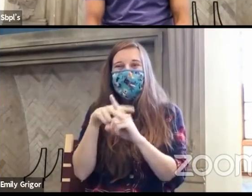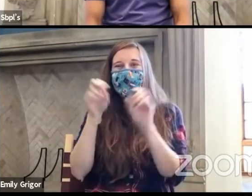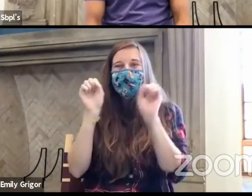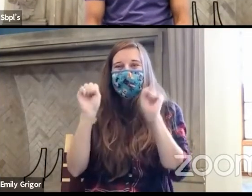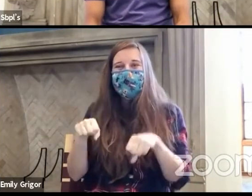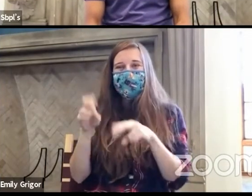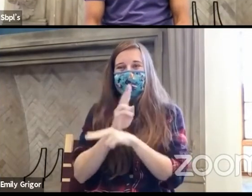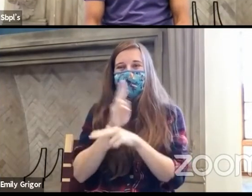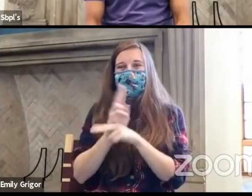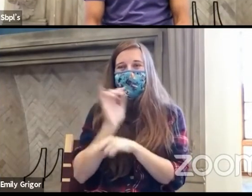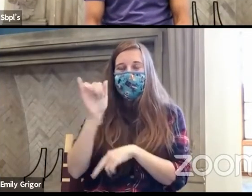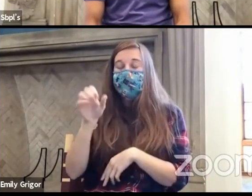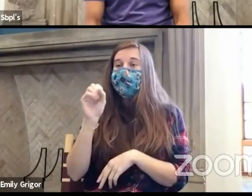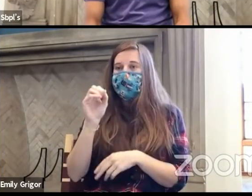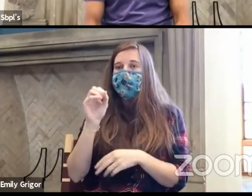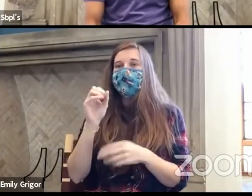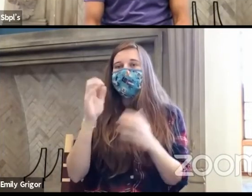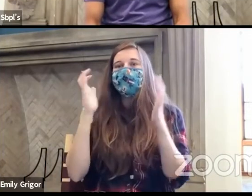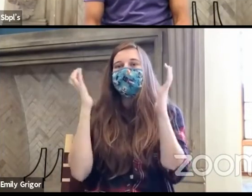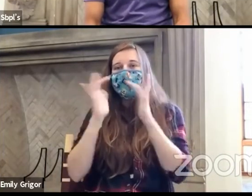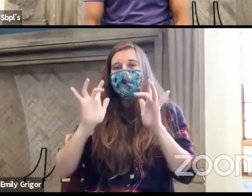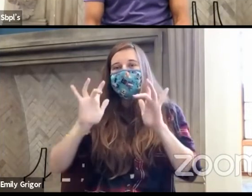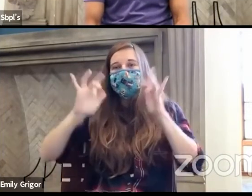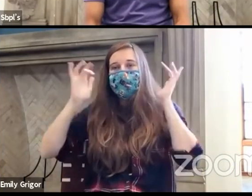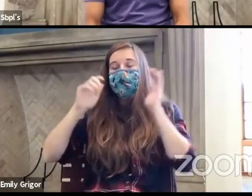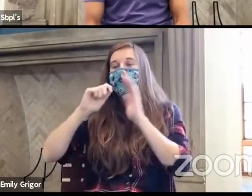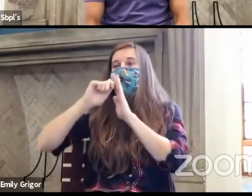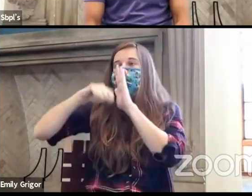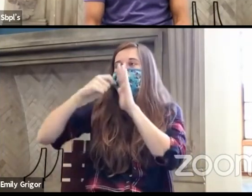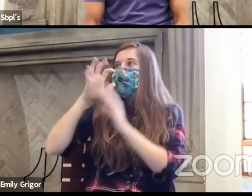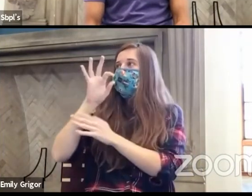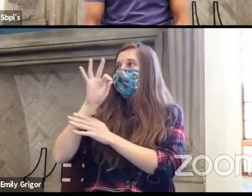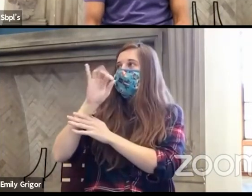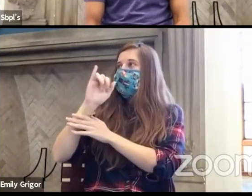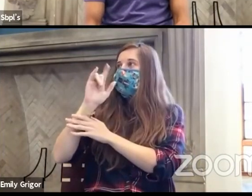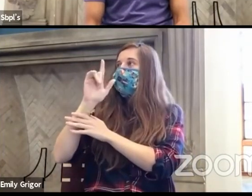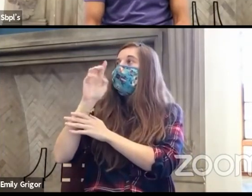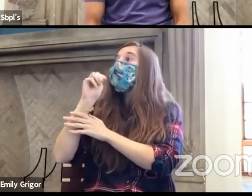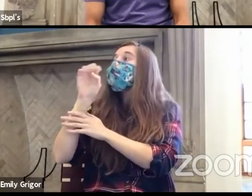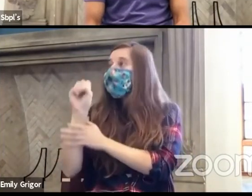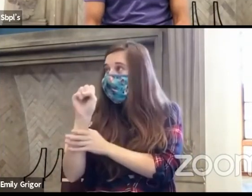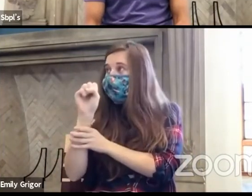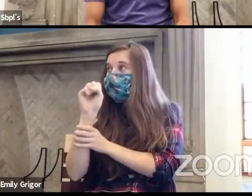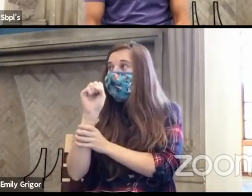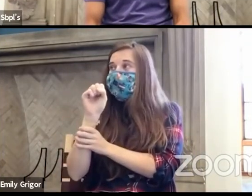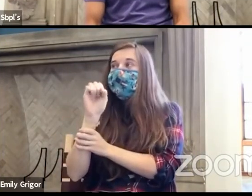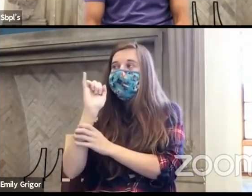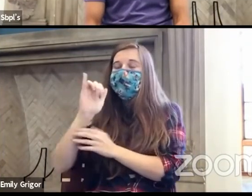And so that's how we applied it to our company name, Dark Sparkle Films.